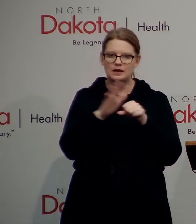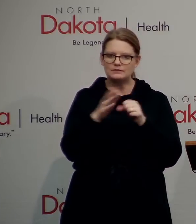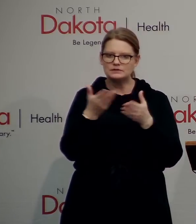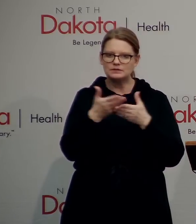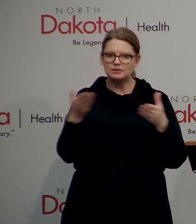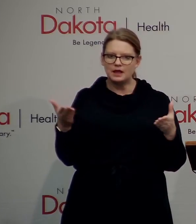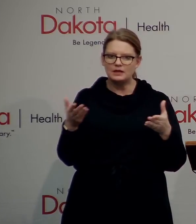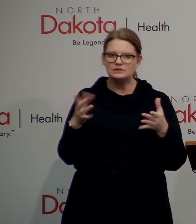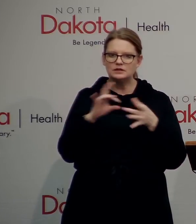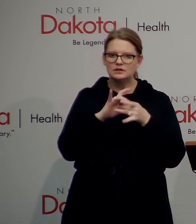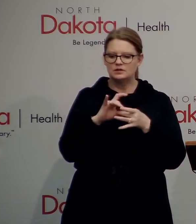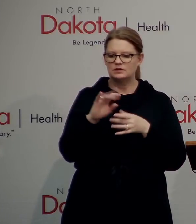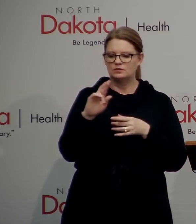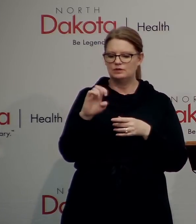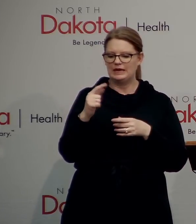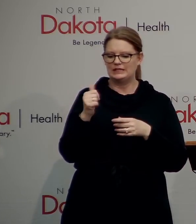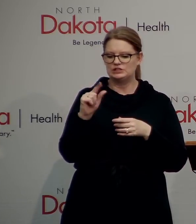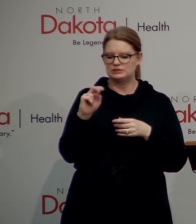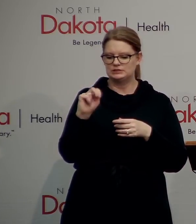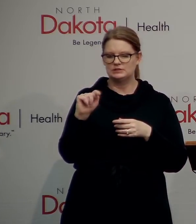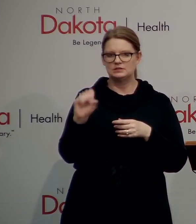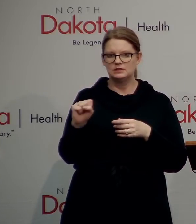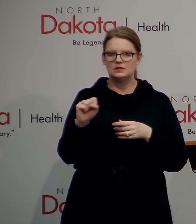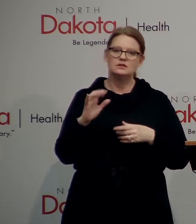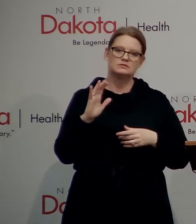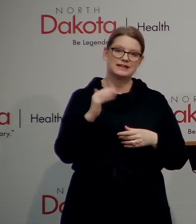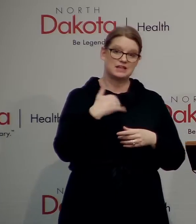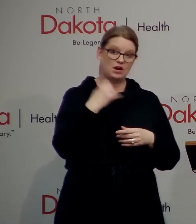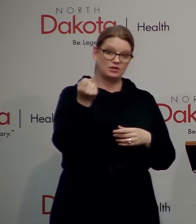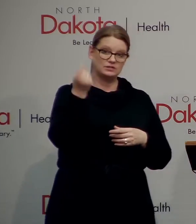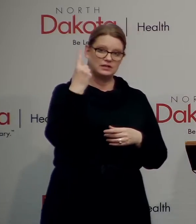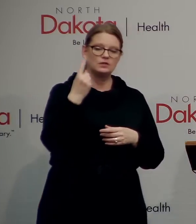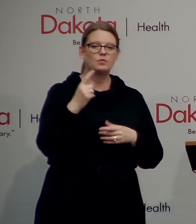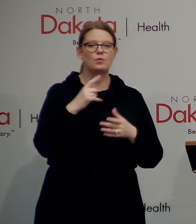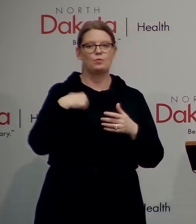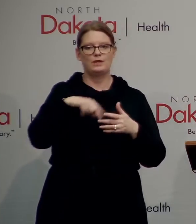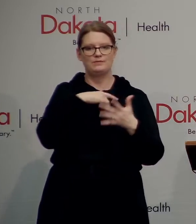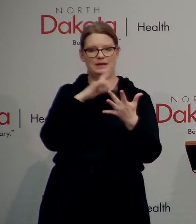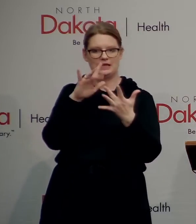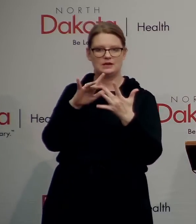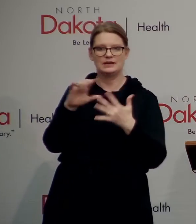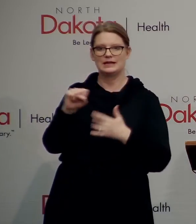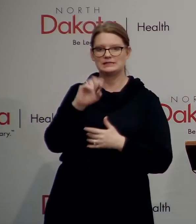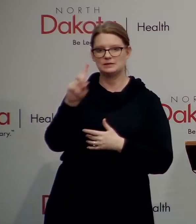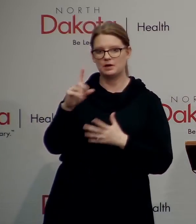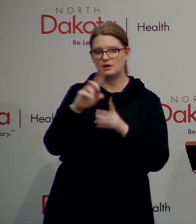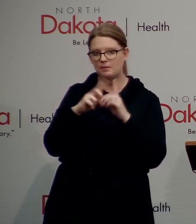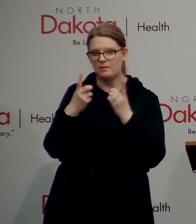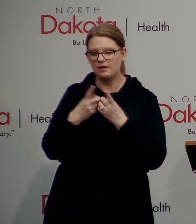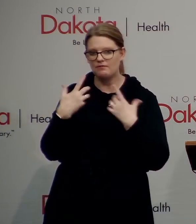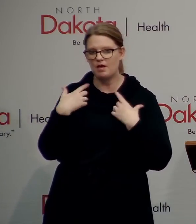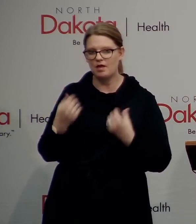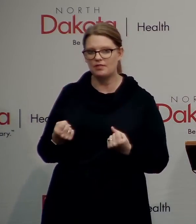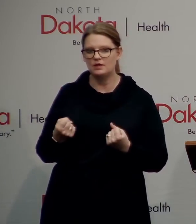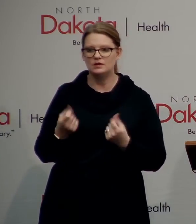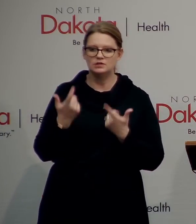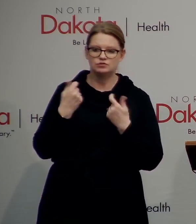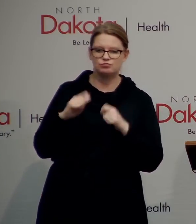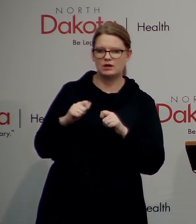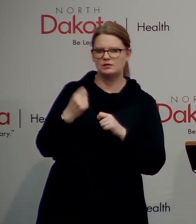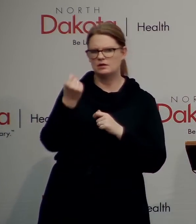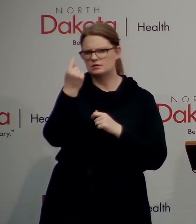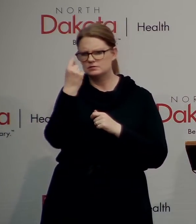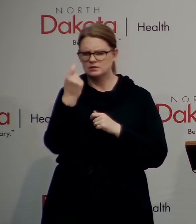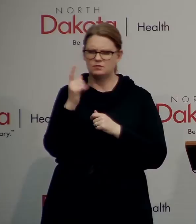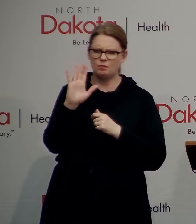around reagents. That is our understanding as well. We have been in contact with the South Dakota Department of Health and trying to